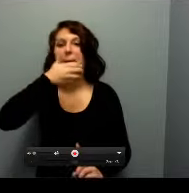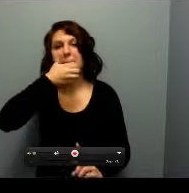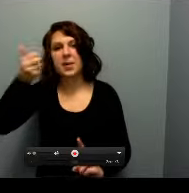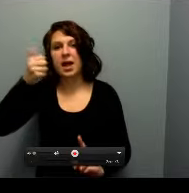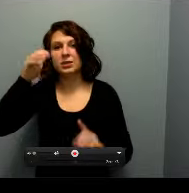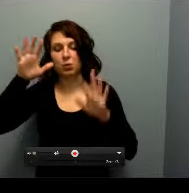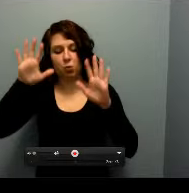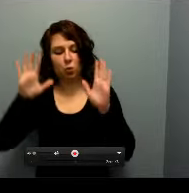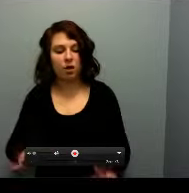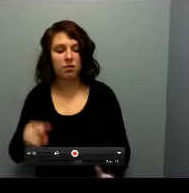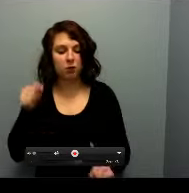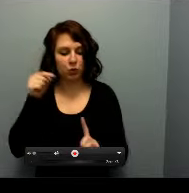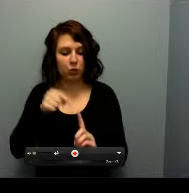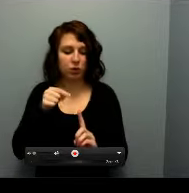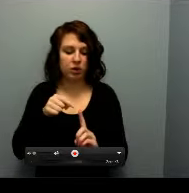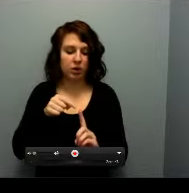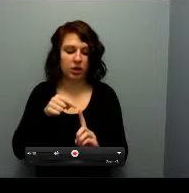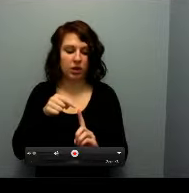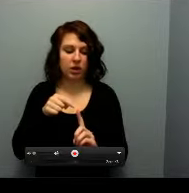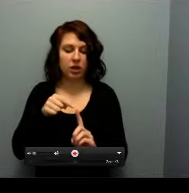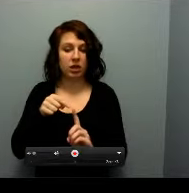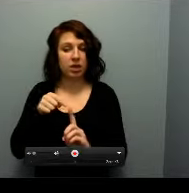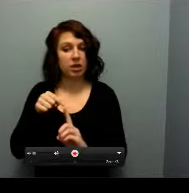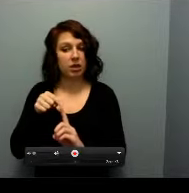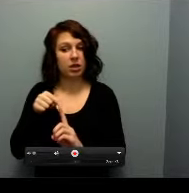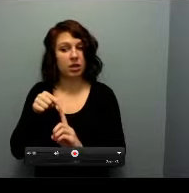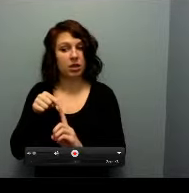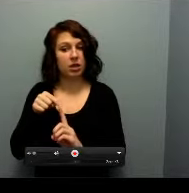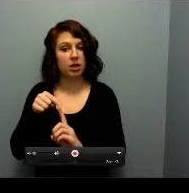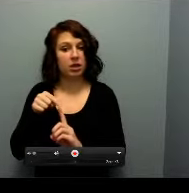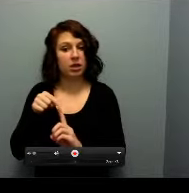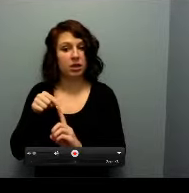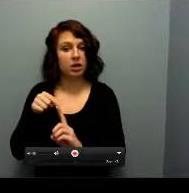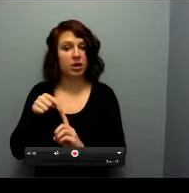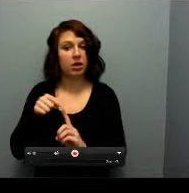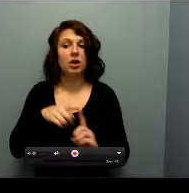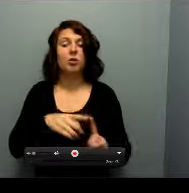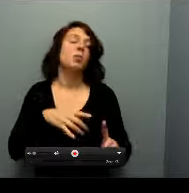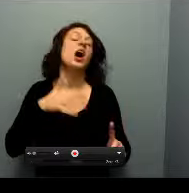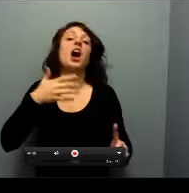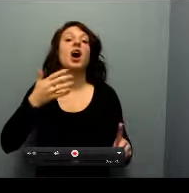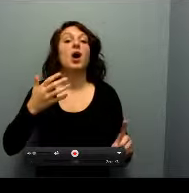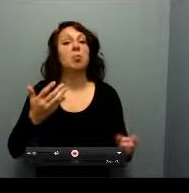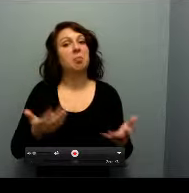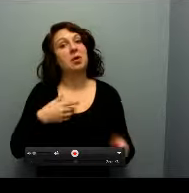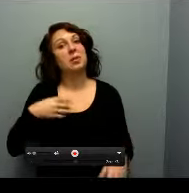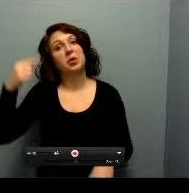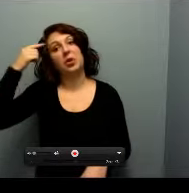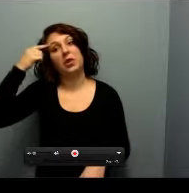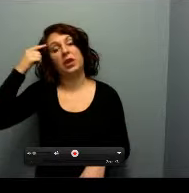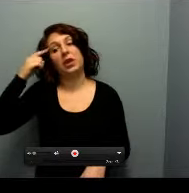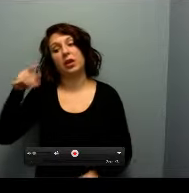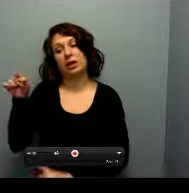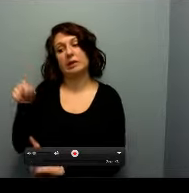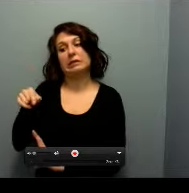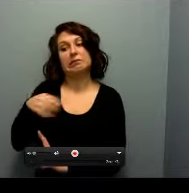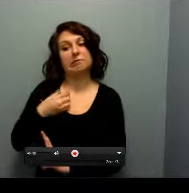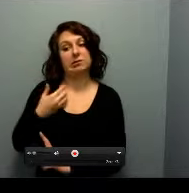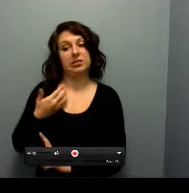world. On the other hand, you may say, oh, that guy's trouble. Always doing something wrong.